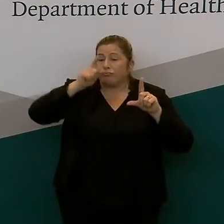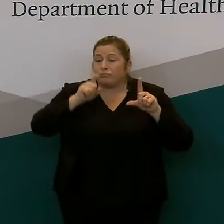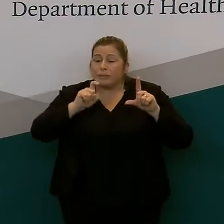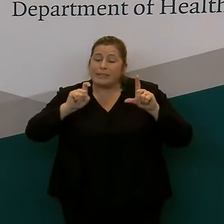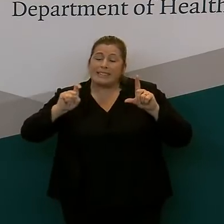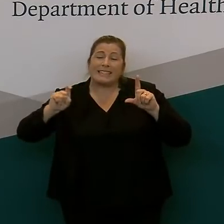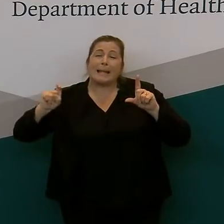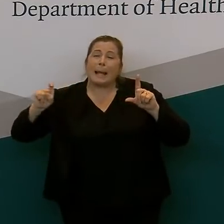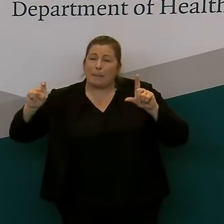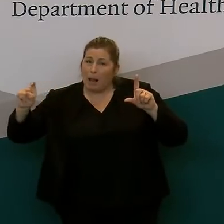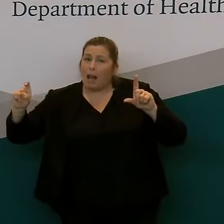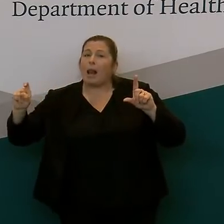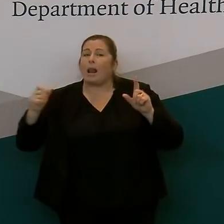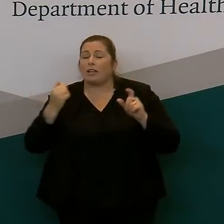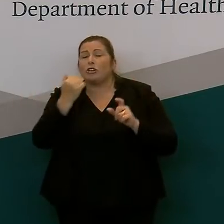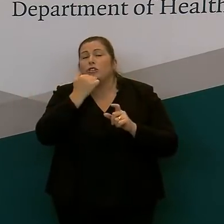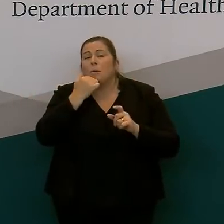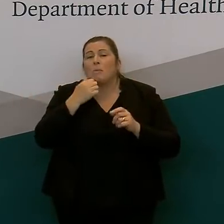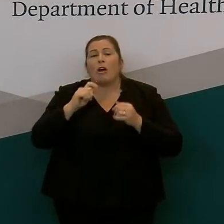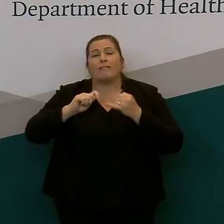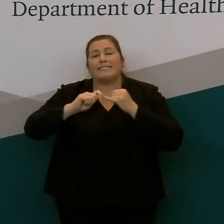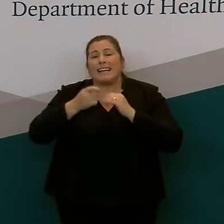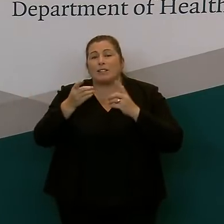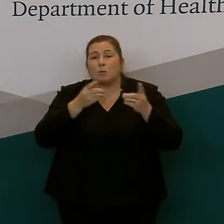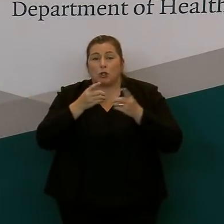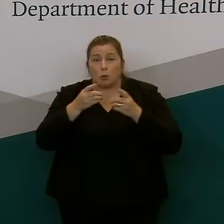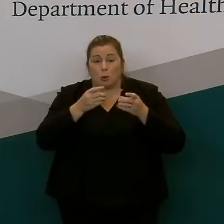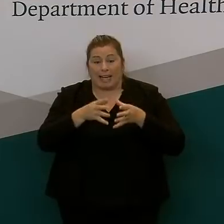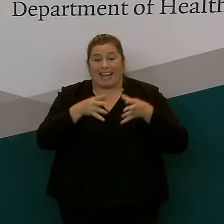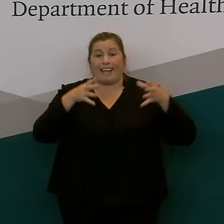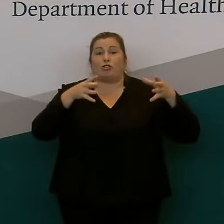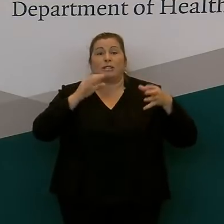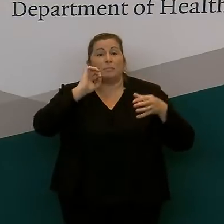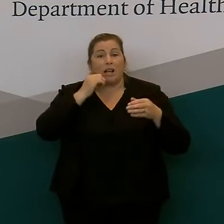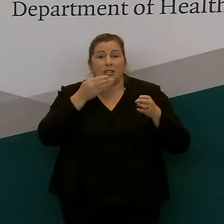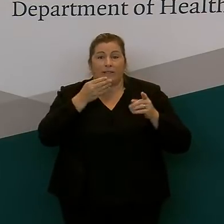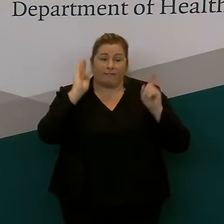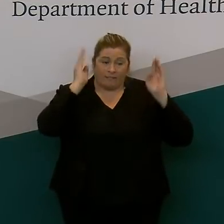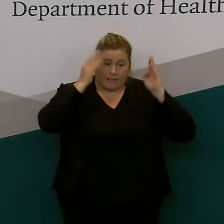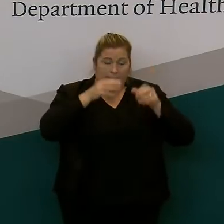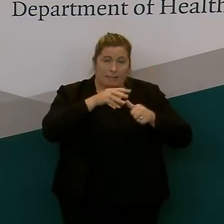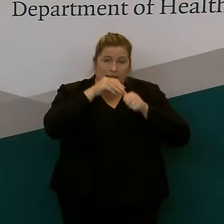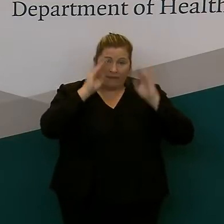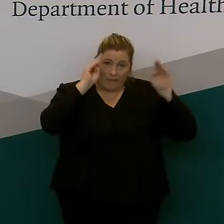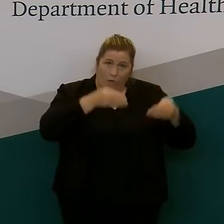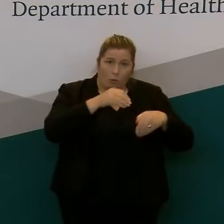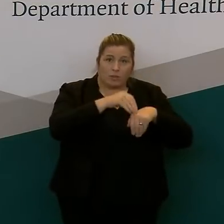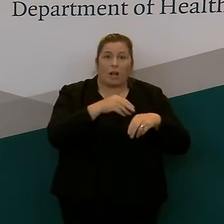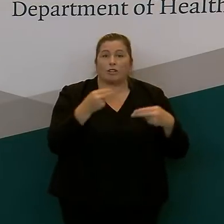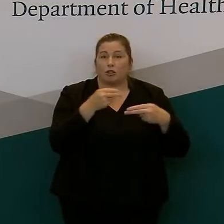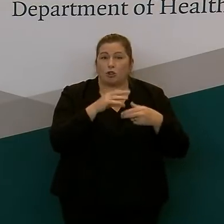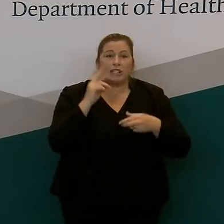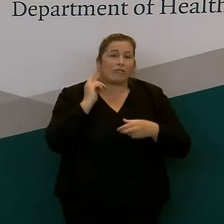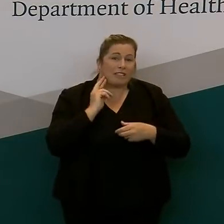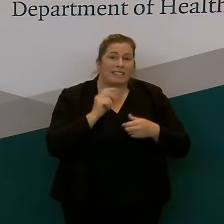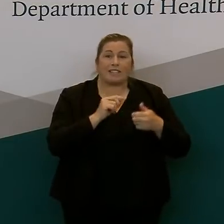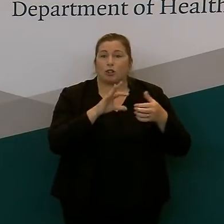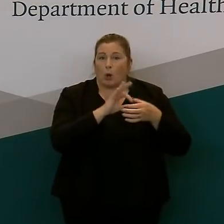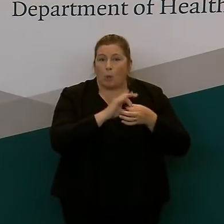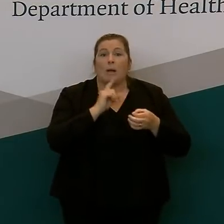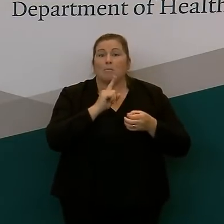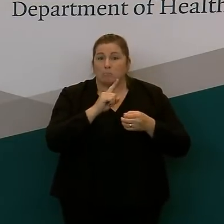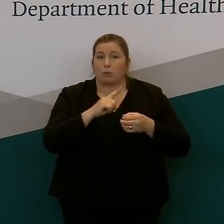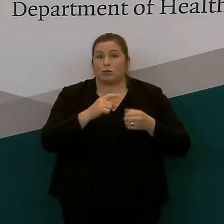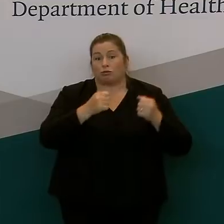tests being done on average per day over the last week has increased because of that targeted testing, but the proportion of those tests coming back